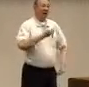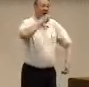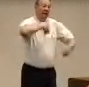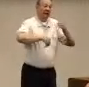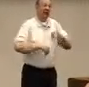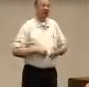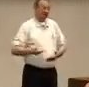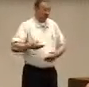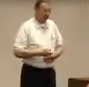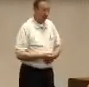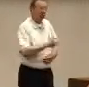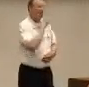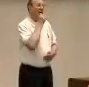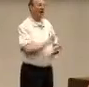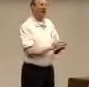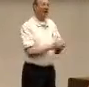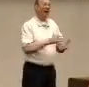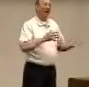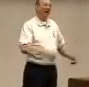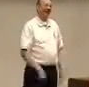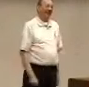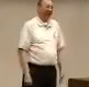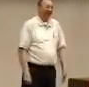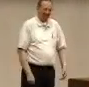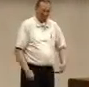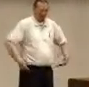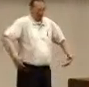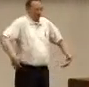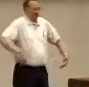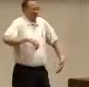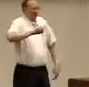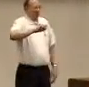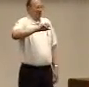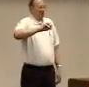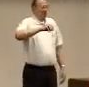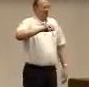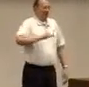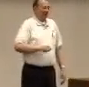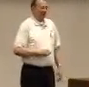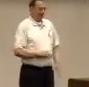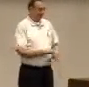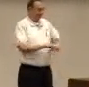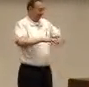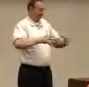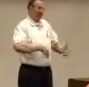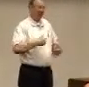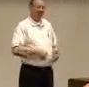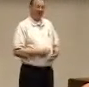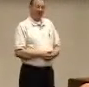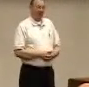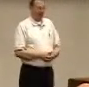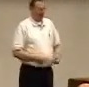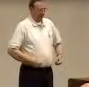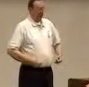And the boy can eat. So if you ever have him over for dinner, man, you better hit the whole grocery